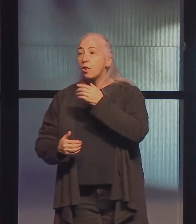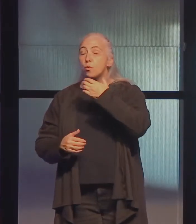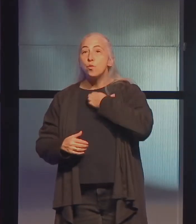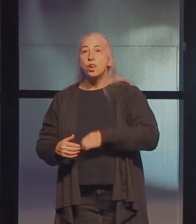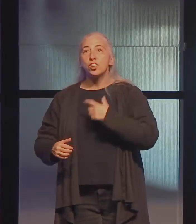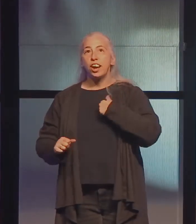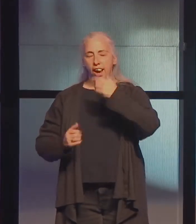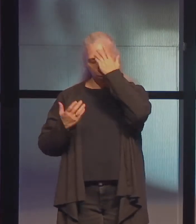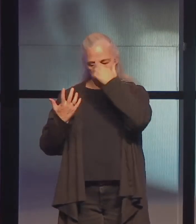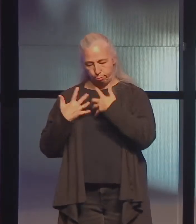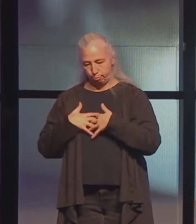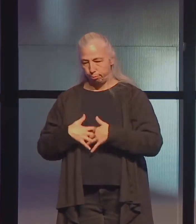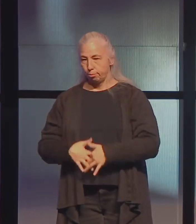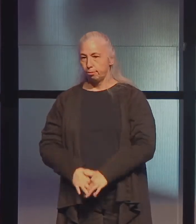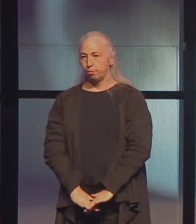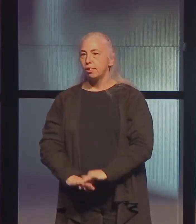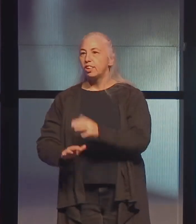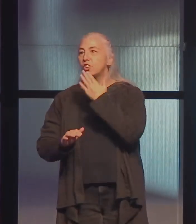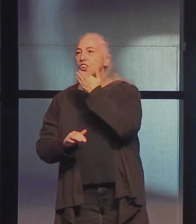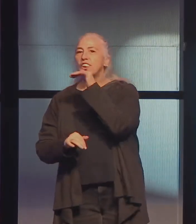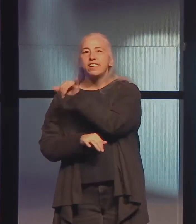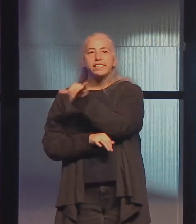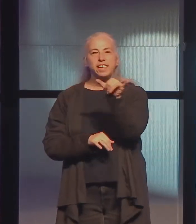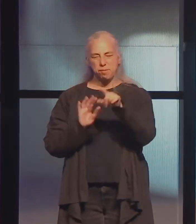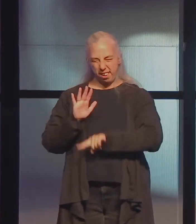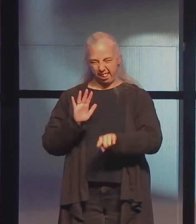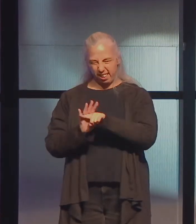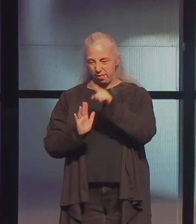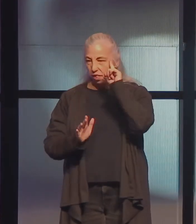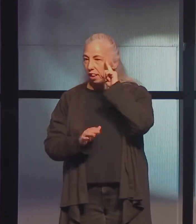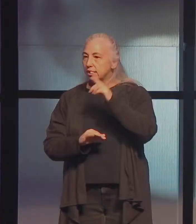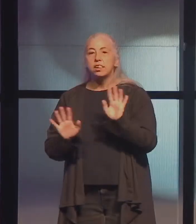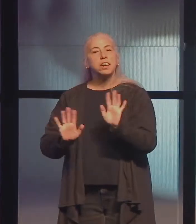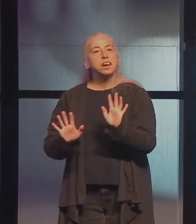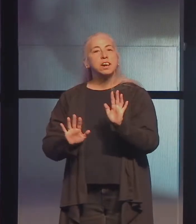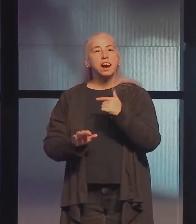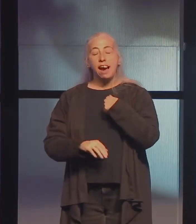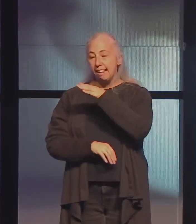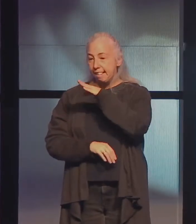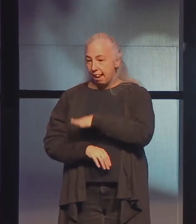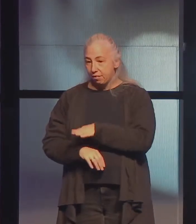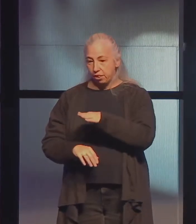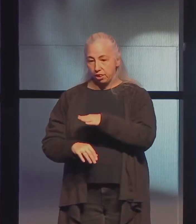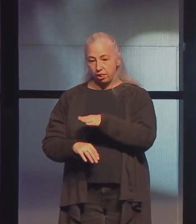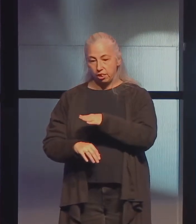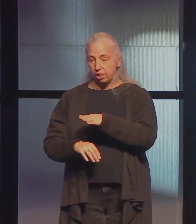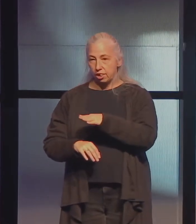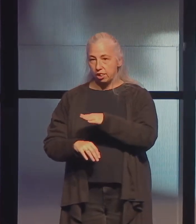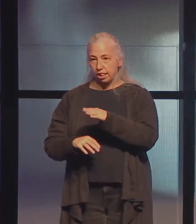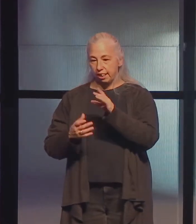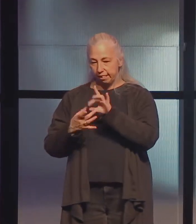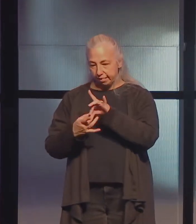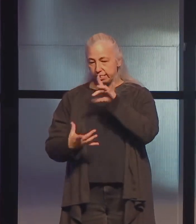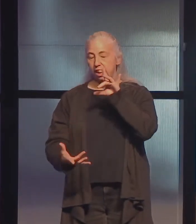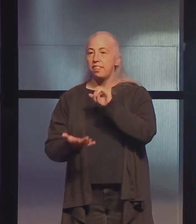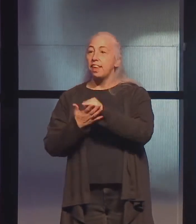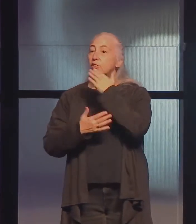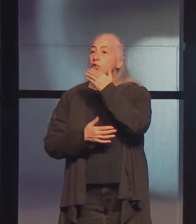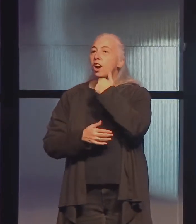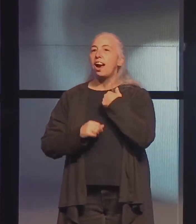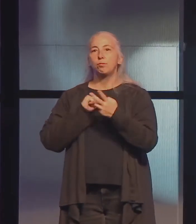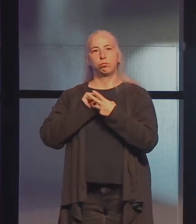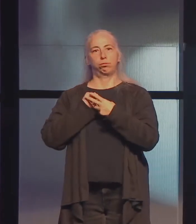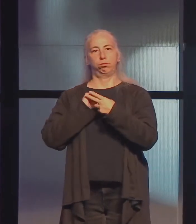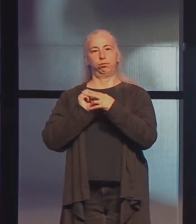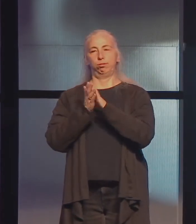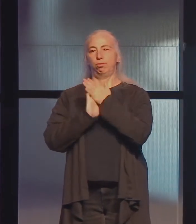thoughts that are negative about me. Right? I don't burn that sugar off. I just store it. And but why